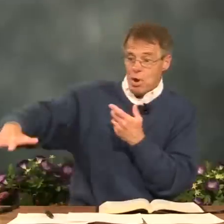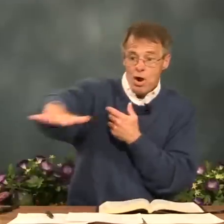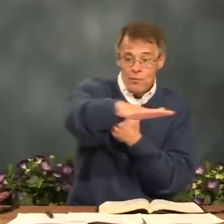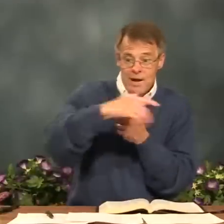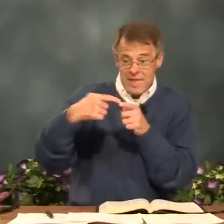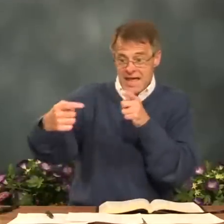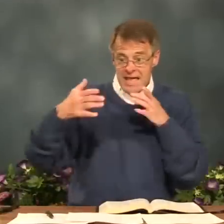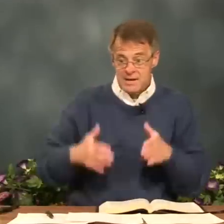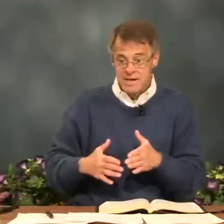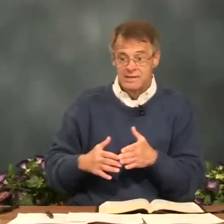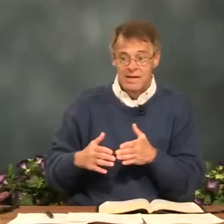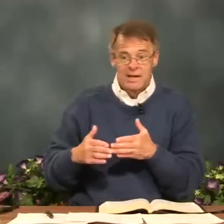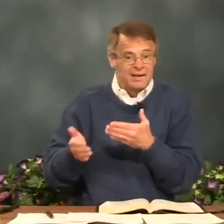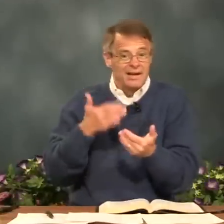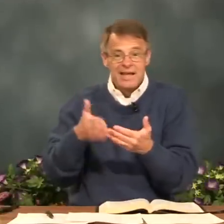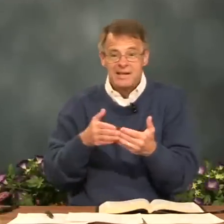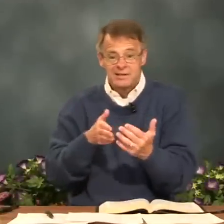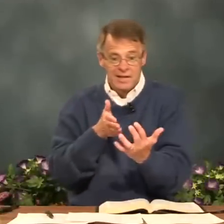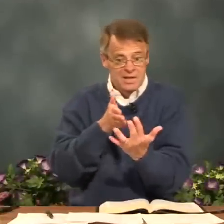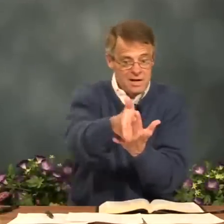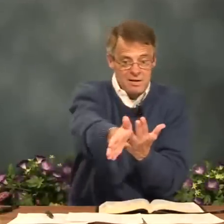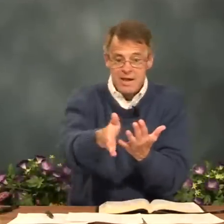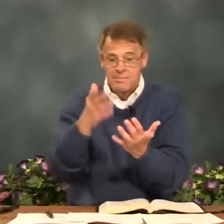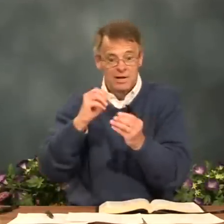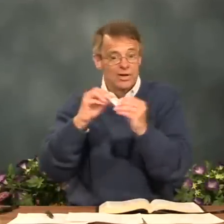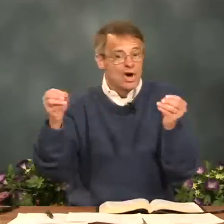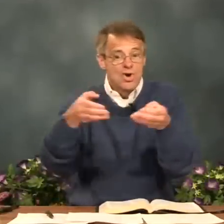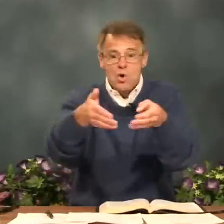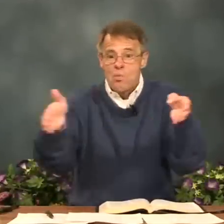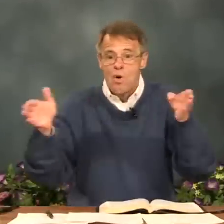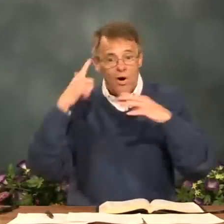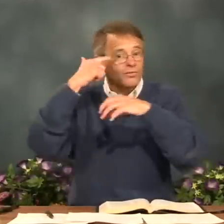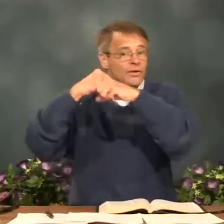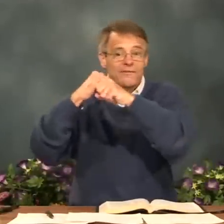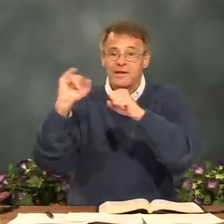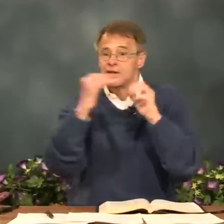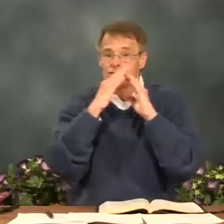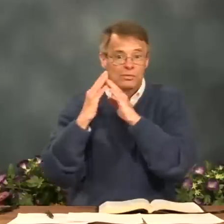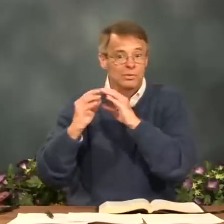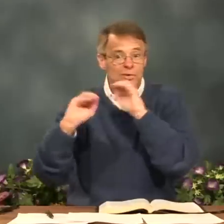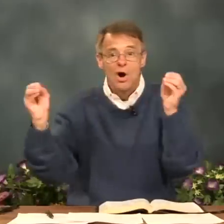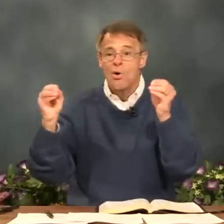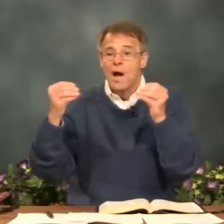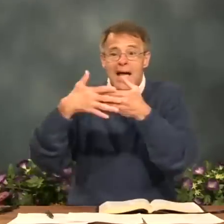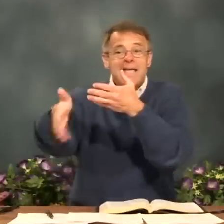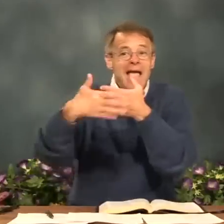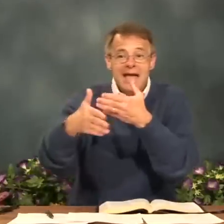all around, the enemies, can easily come in because no walls for defending Jerusalem, no gates